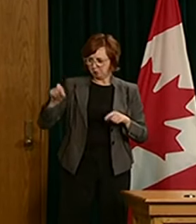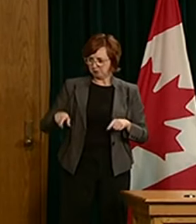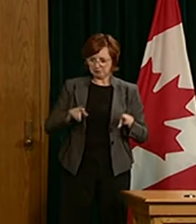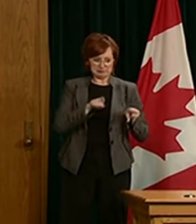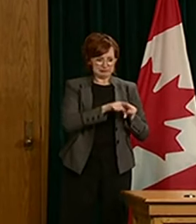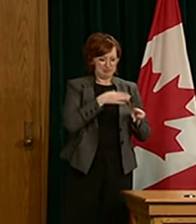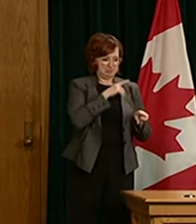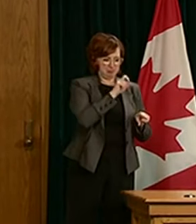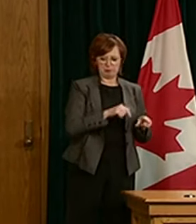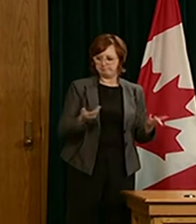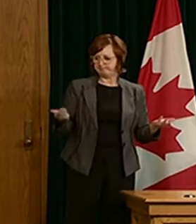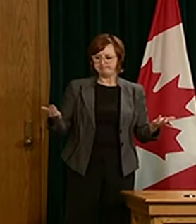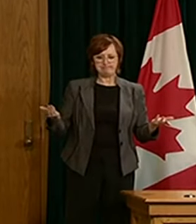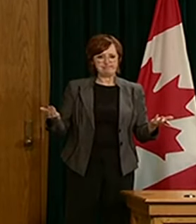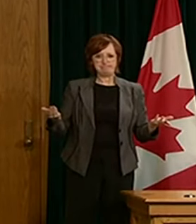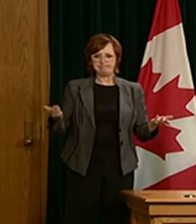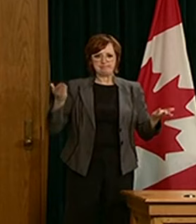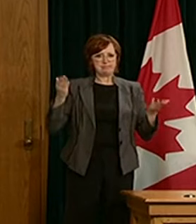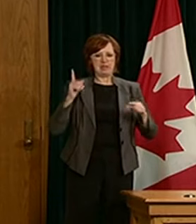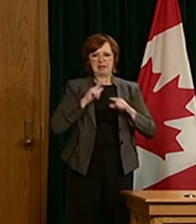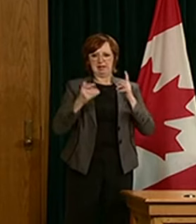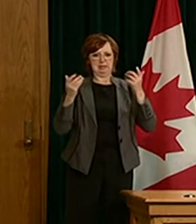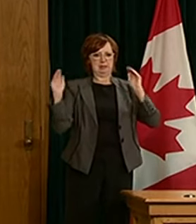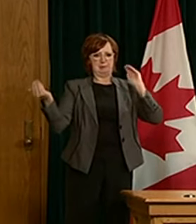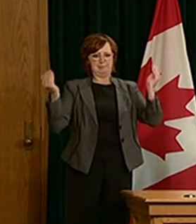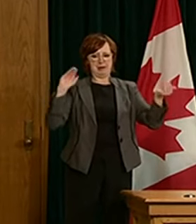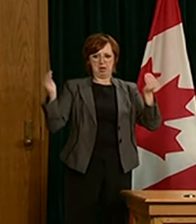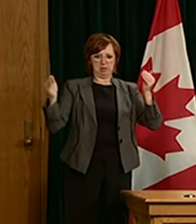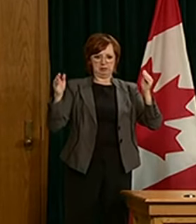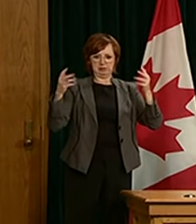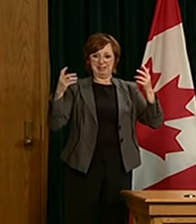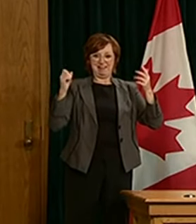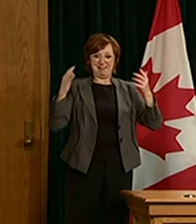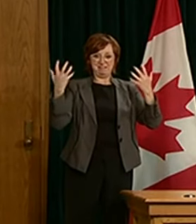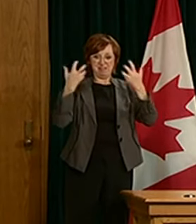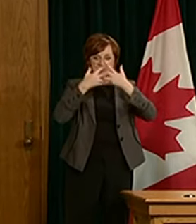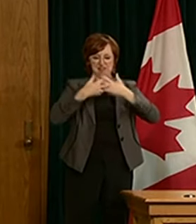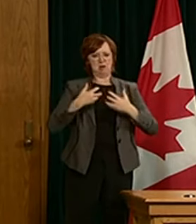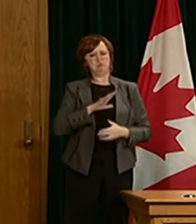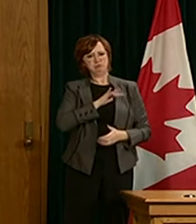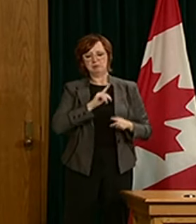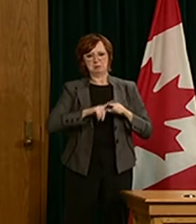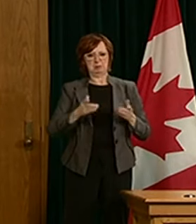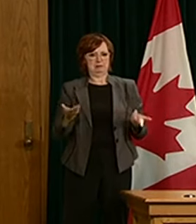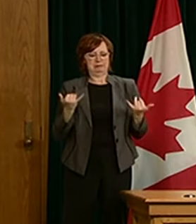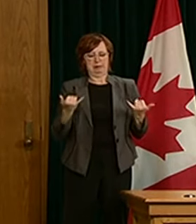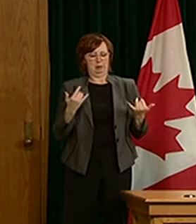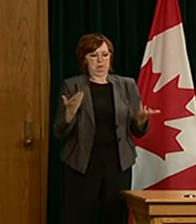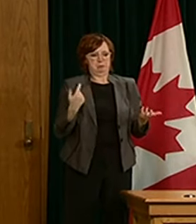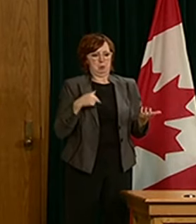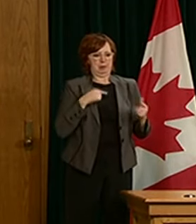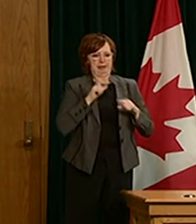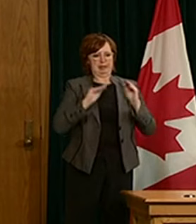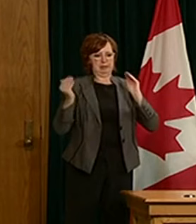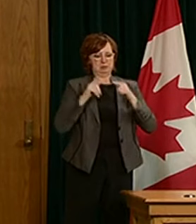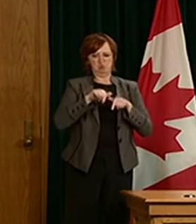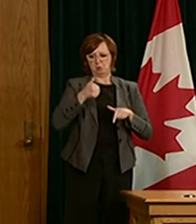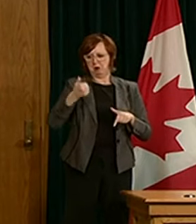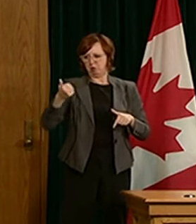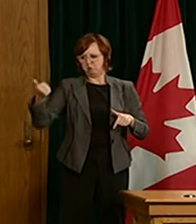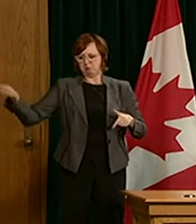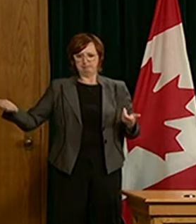provide answers for. I can say that, again, that Dr. Osgood's models are very mature, and he's been working